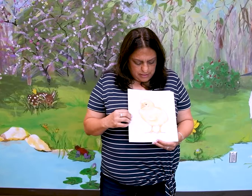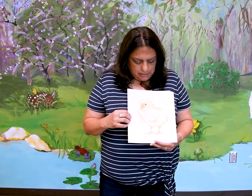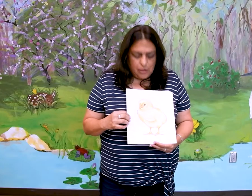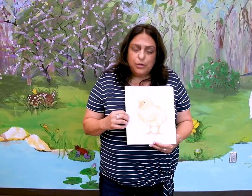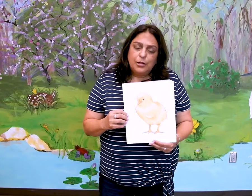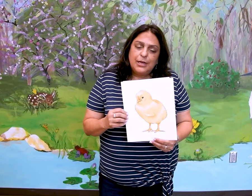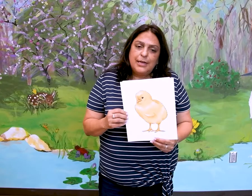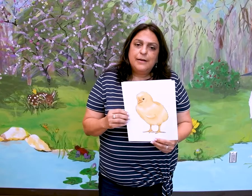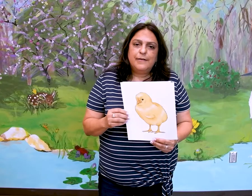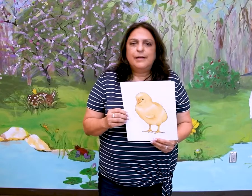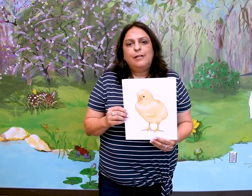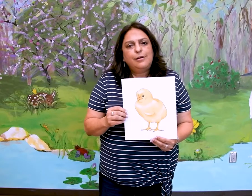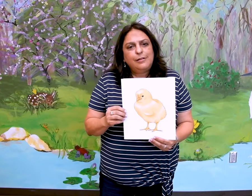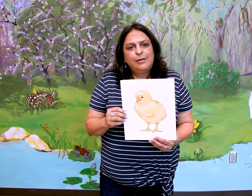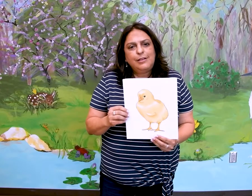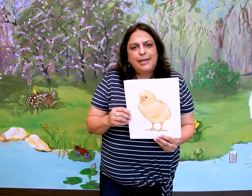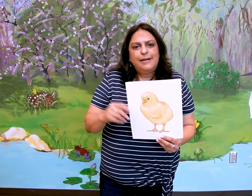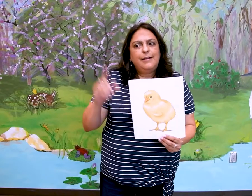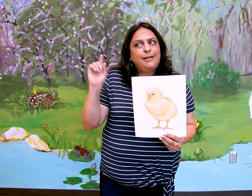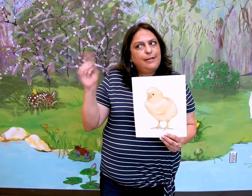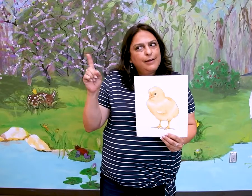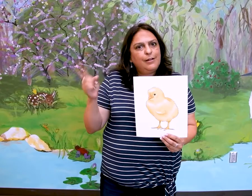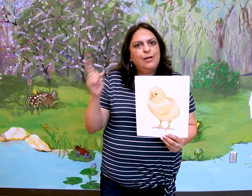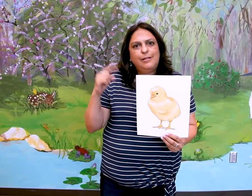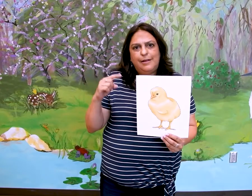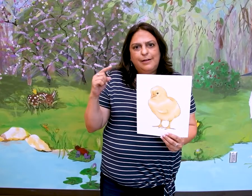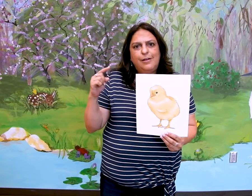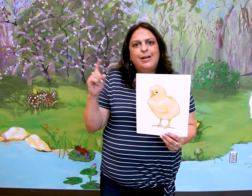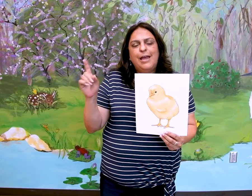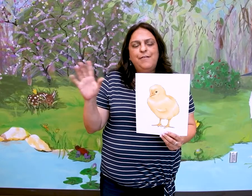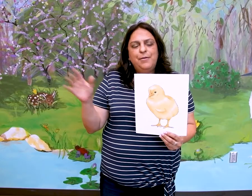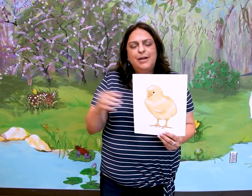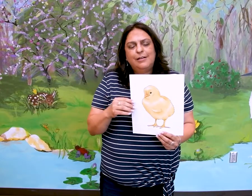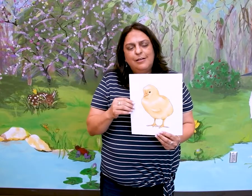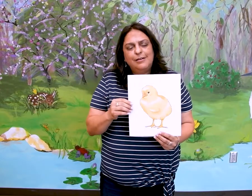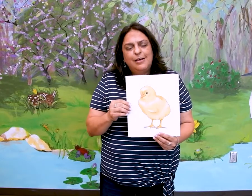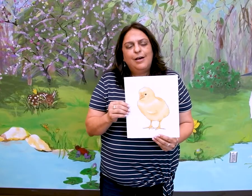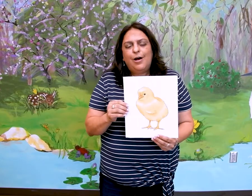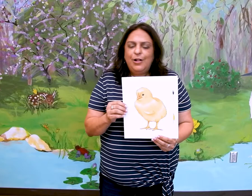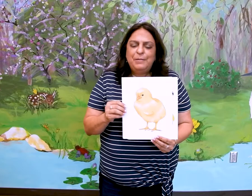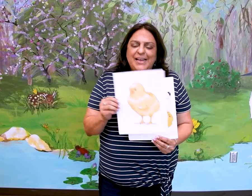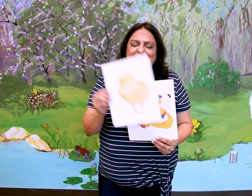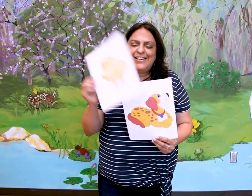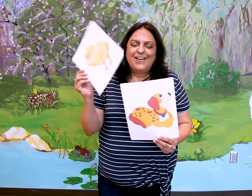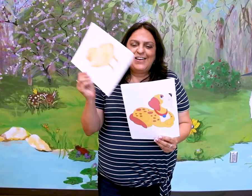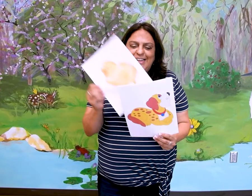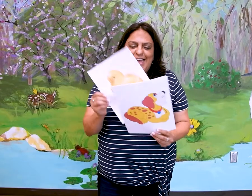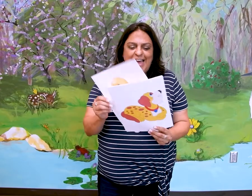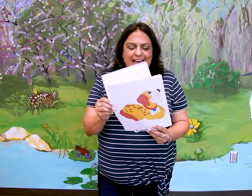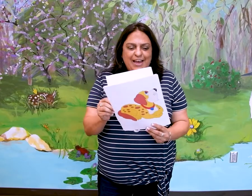cluck cluck here and a cluck cluck there, here a cluck, there a cluck, everywhere a cluck. Old MacDonald had a